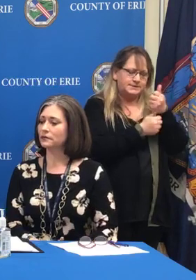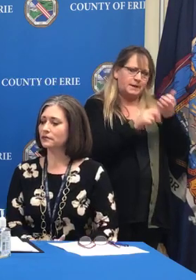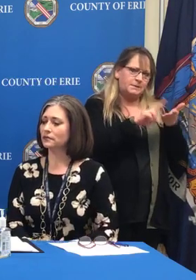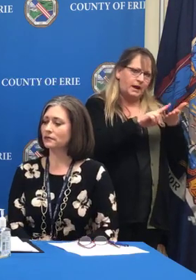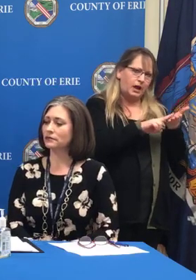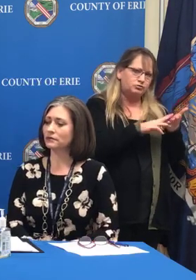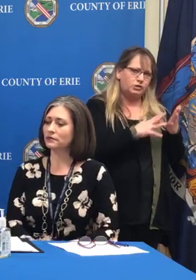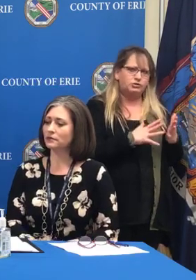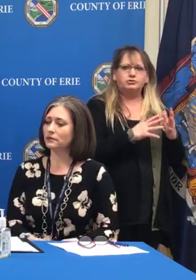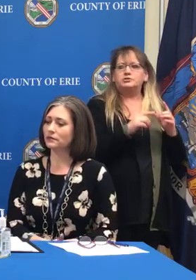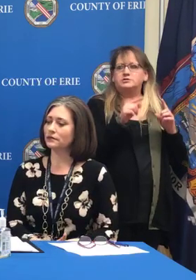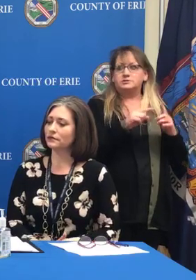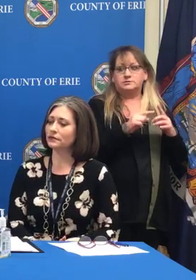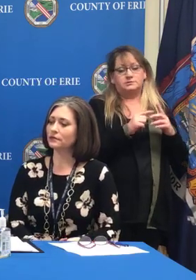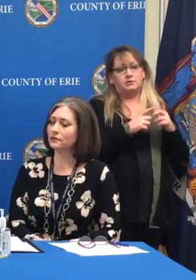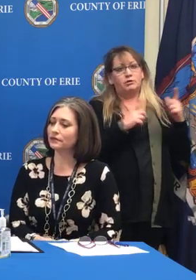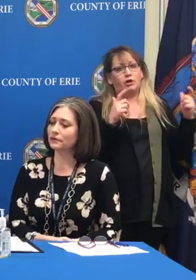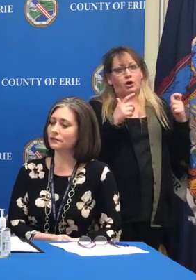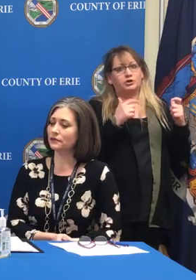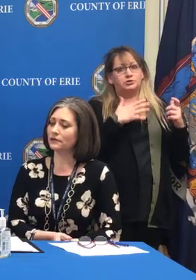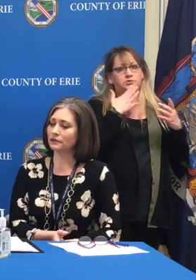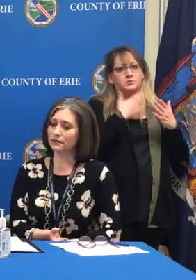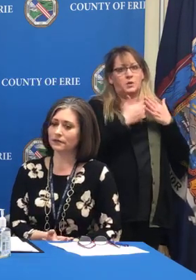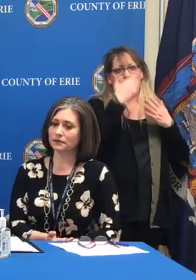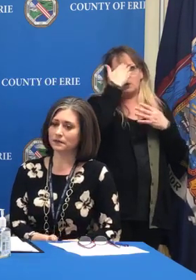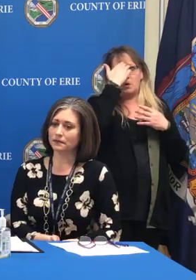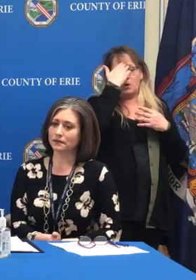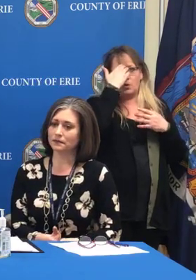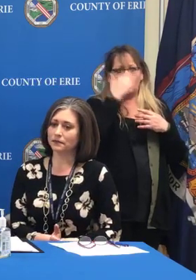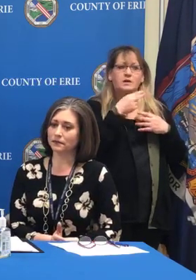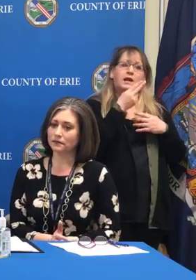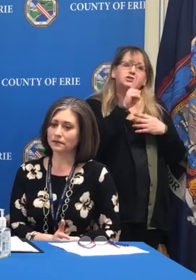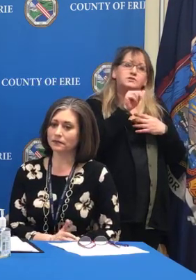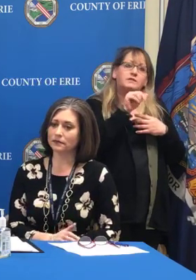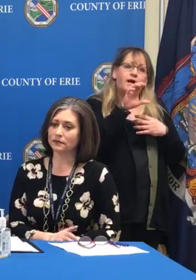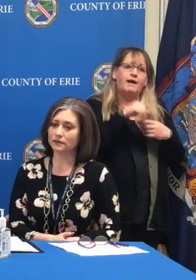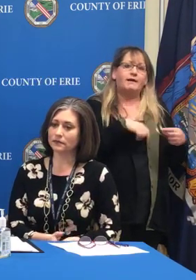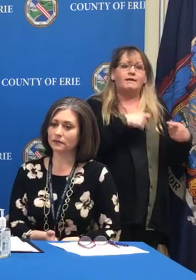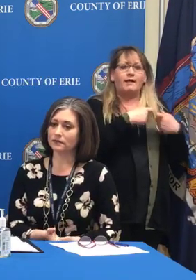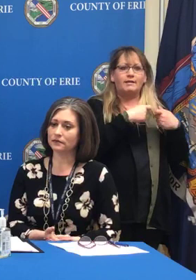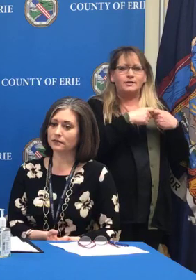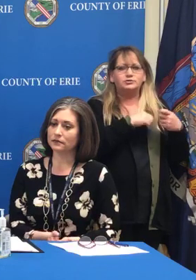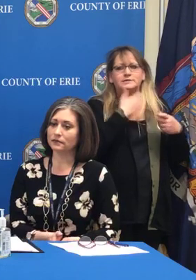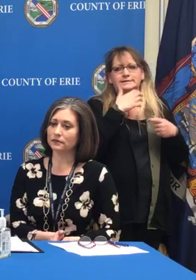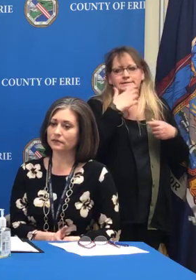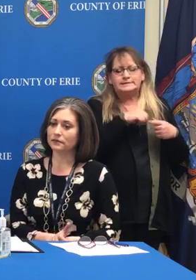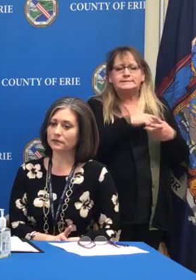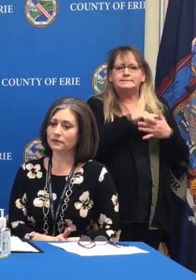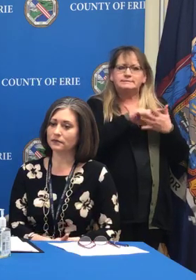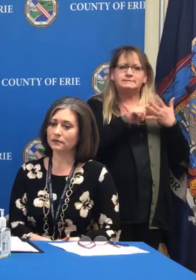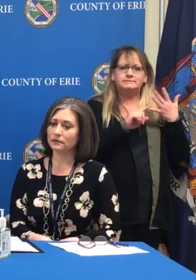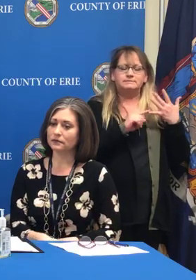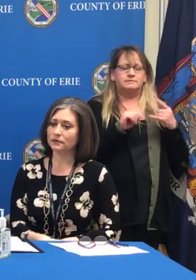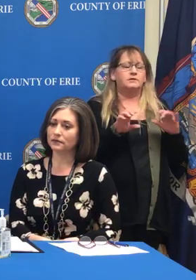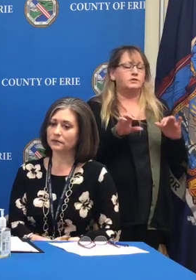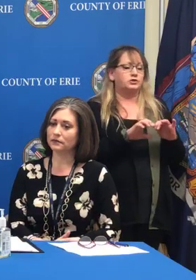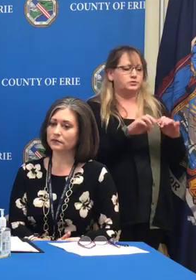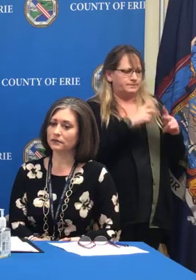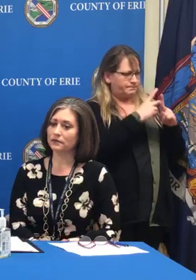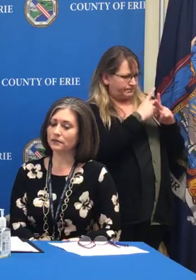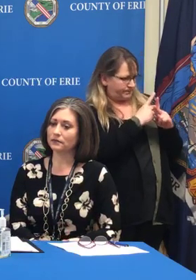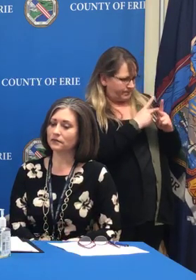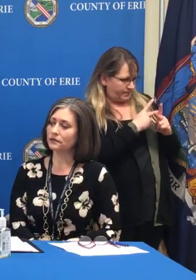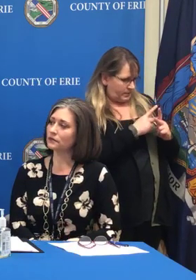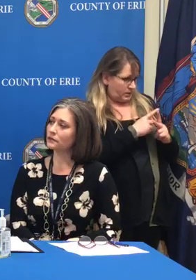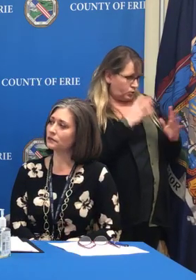some of the larger, more well-known contractors in the field and the heat, HVAC, and electrical. And right now, they're doing the